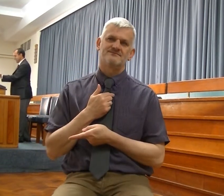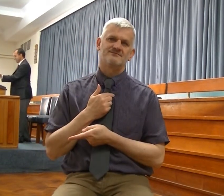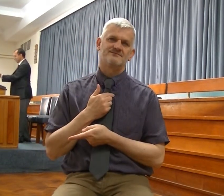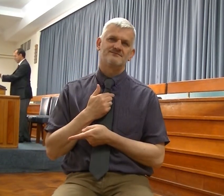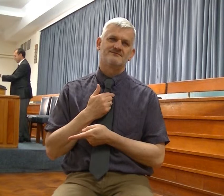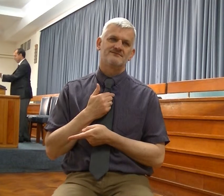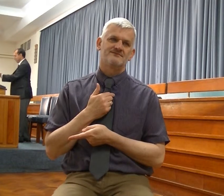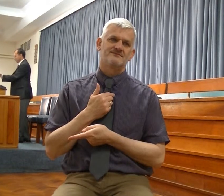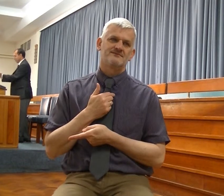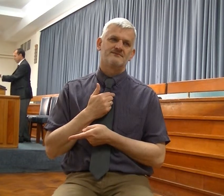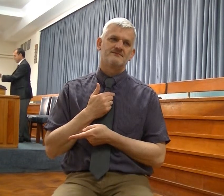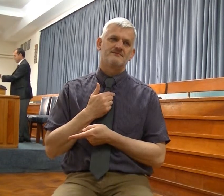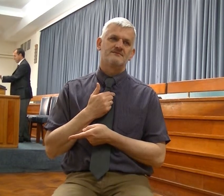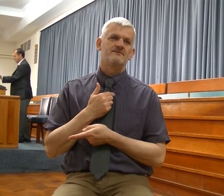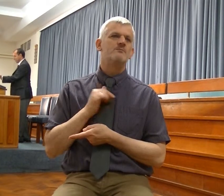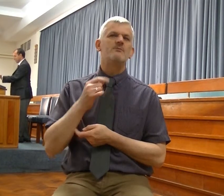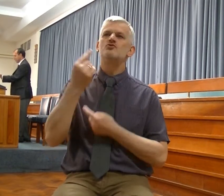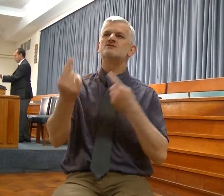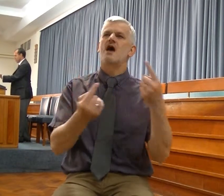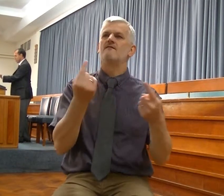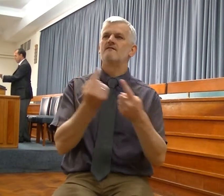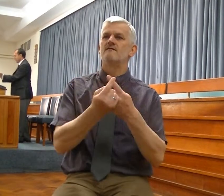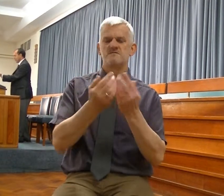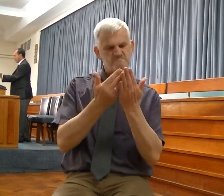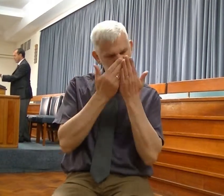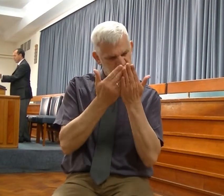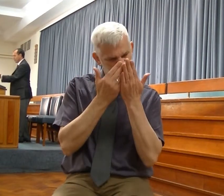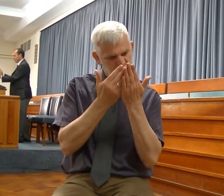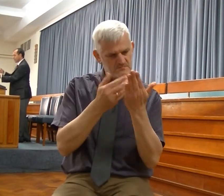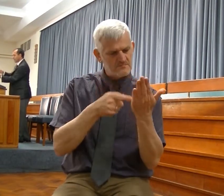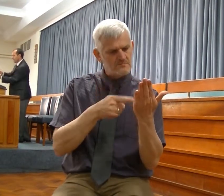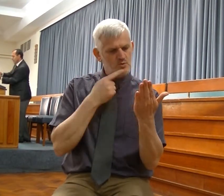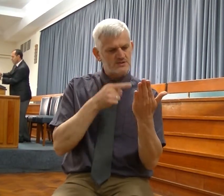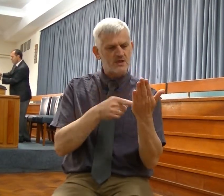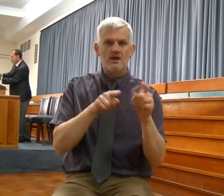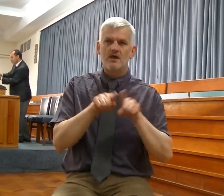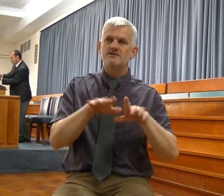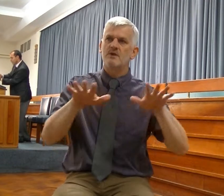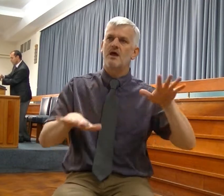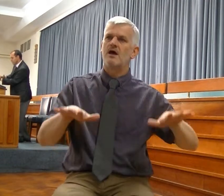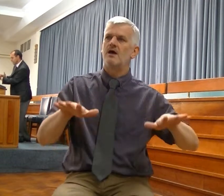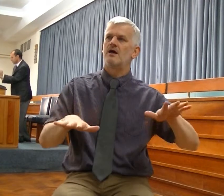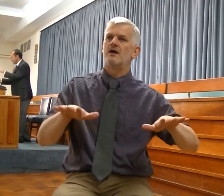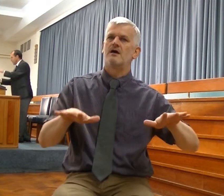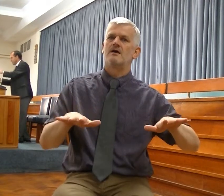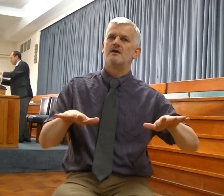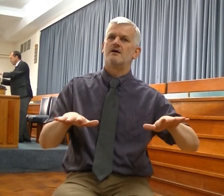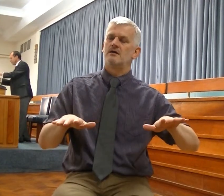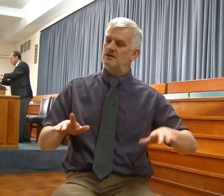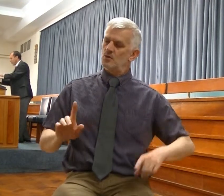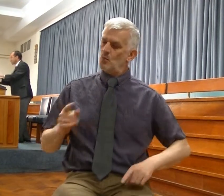make the parallel, but later if you are able to study the same text, you can see there is a wonderful parallel about what